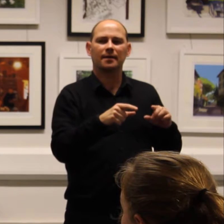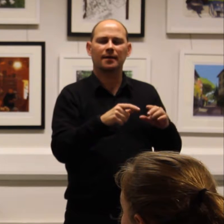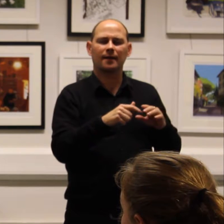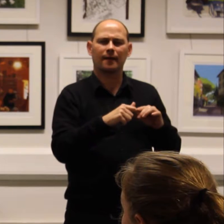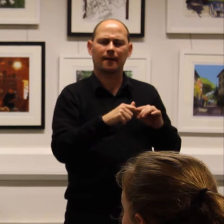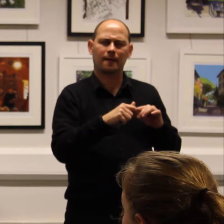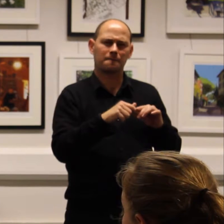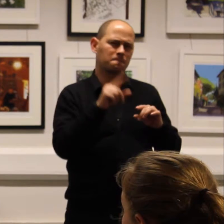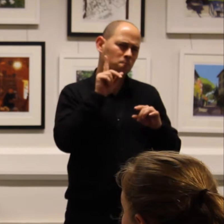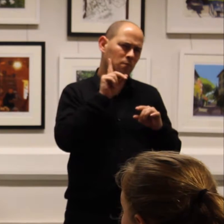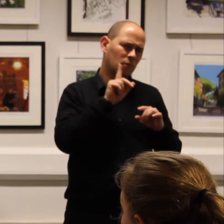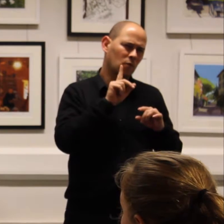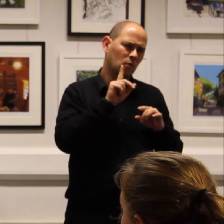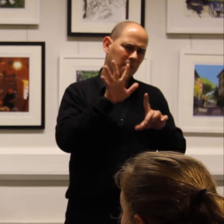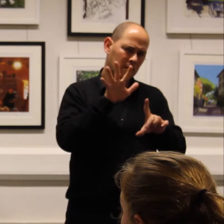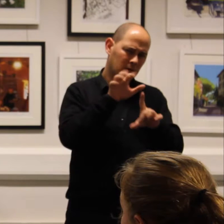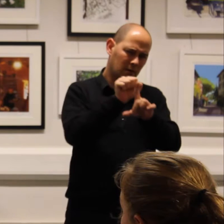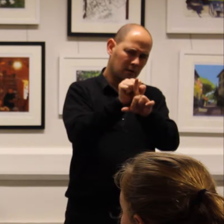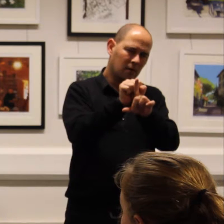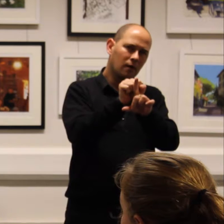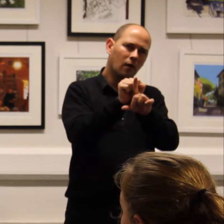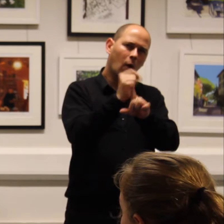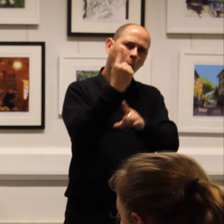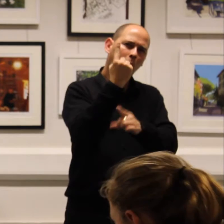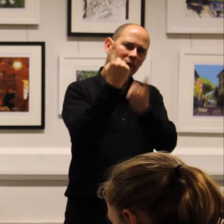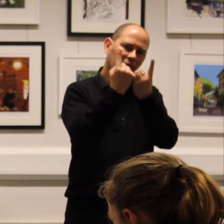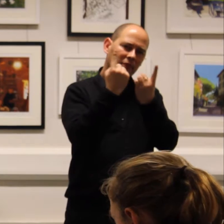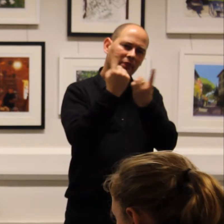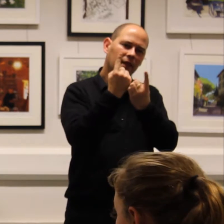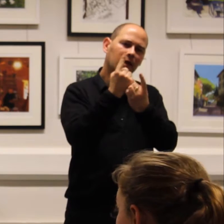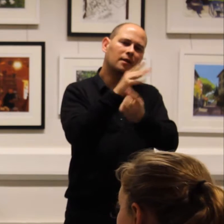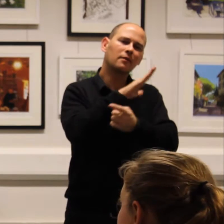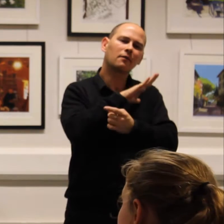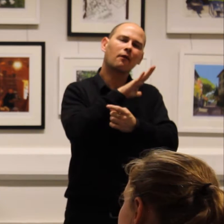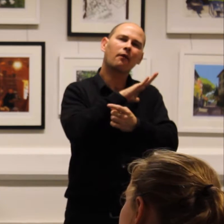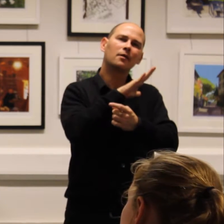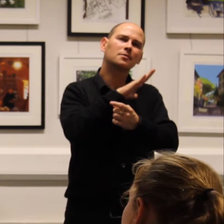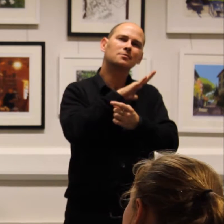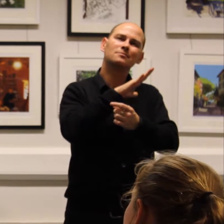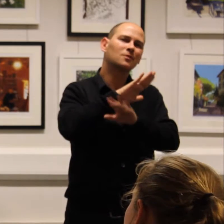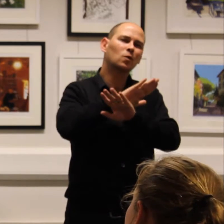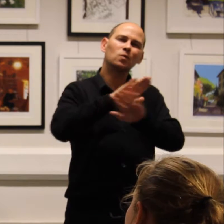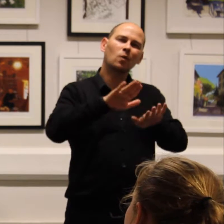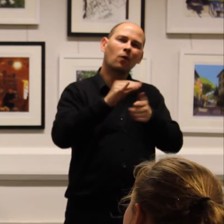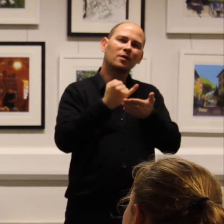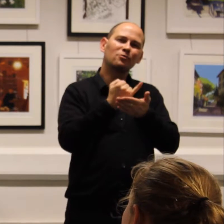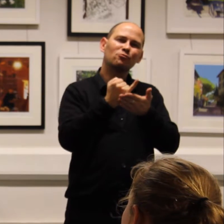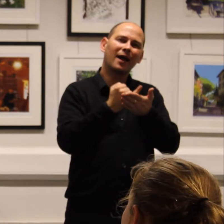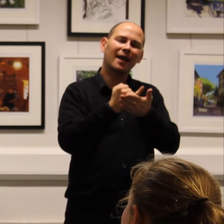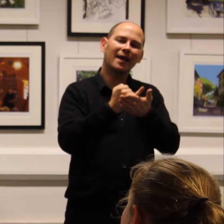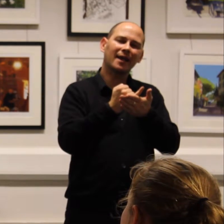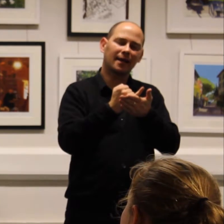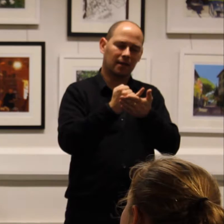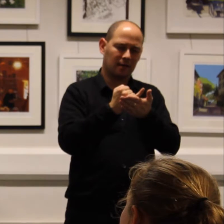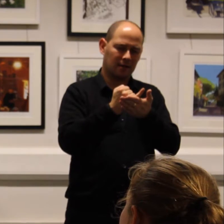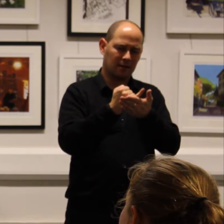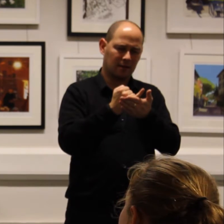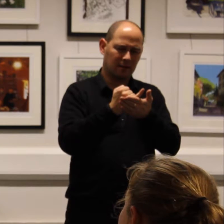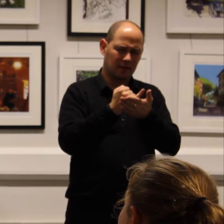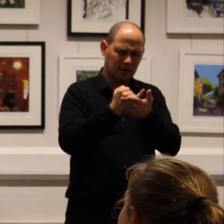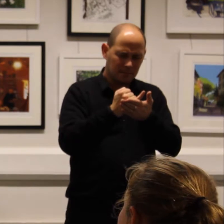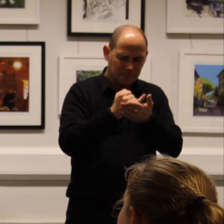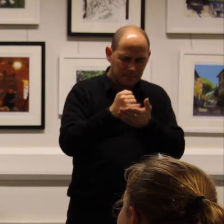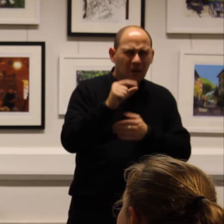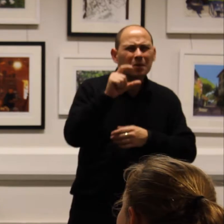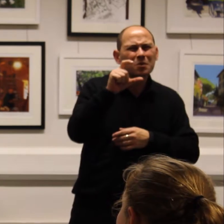She noticed that there was only one thing out in the garden that refused to be grey. A small black and white